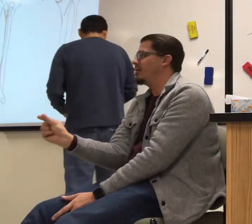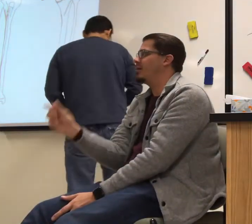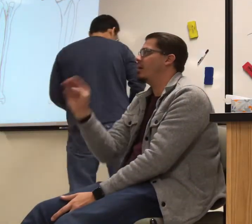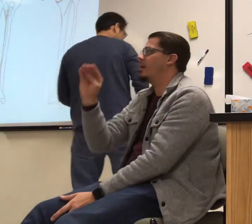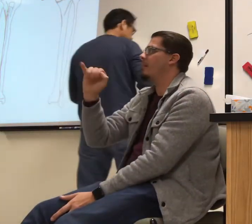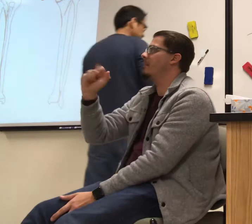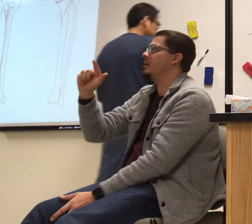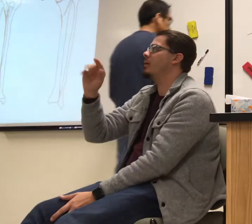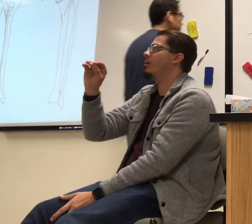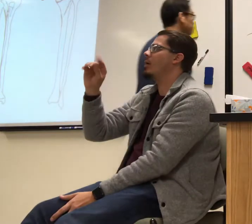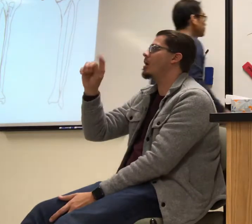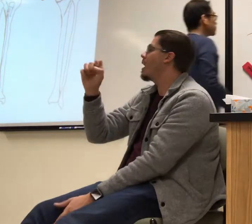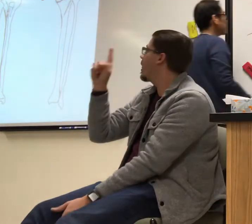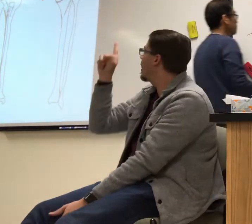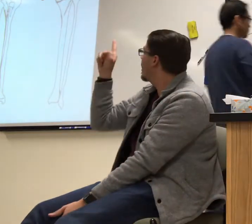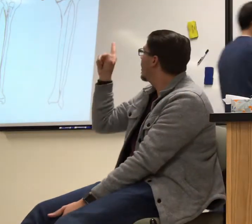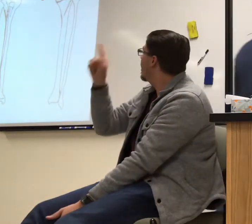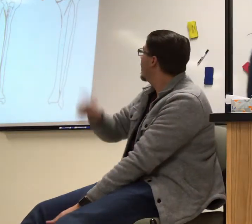up